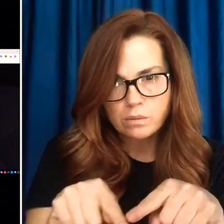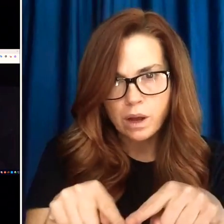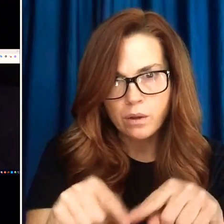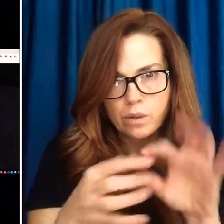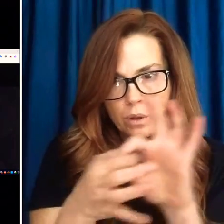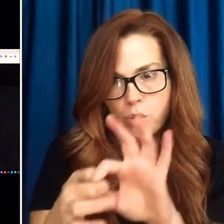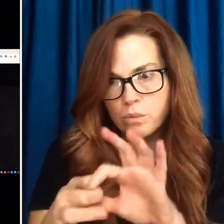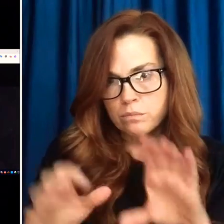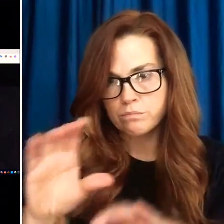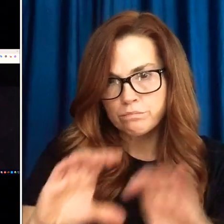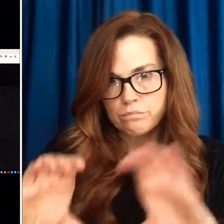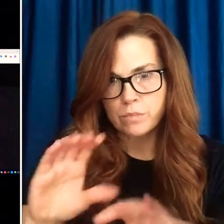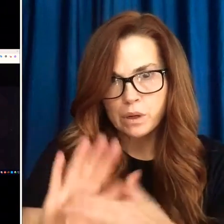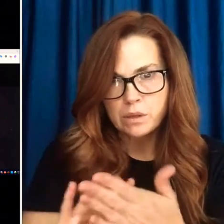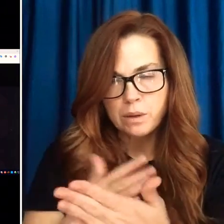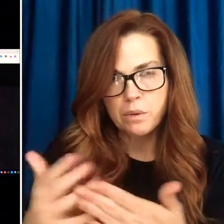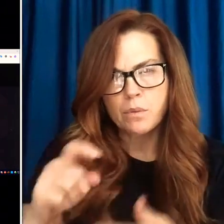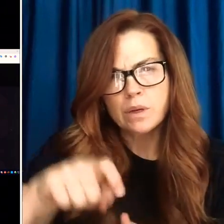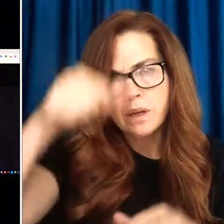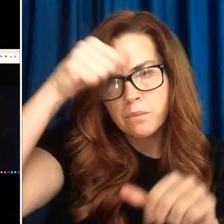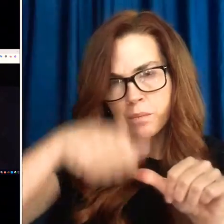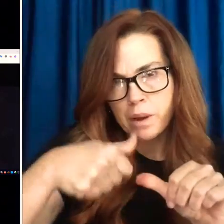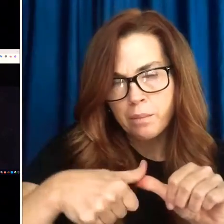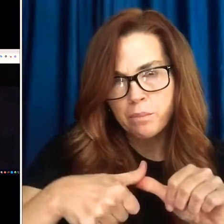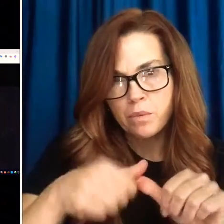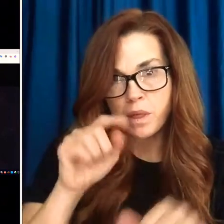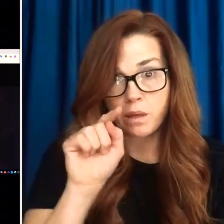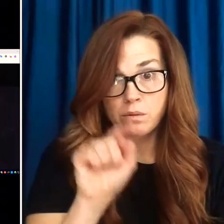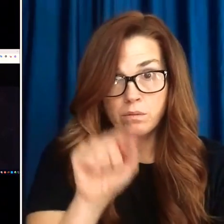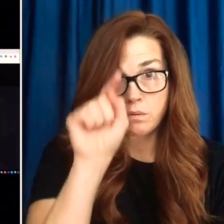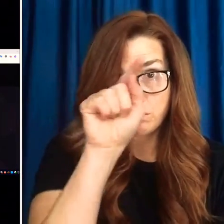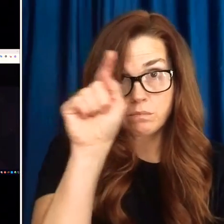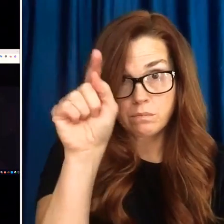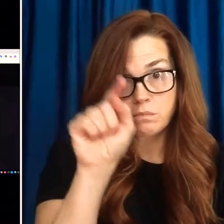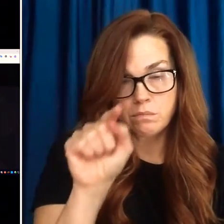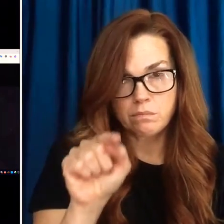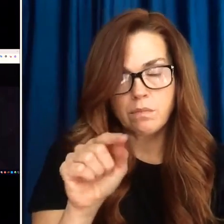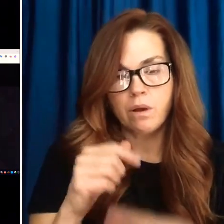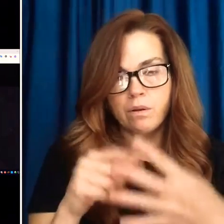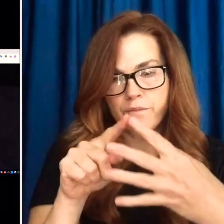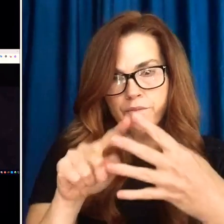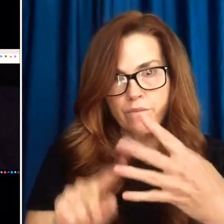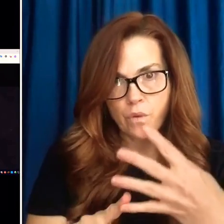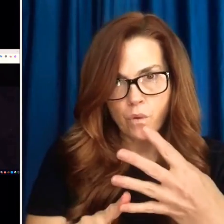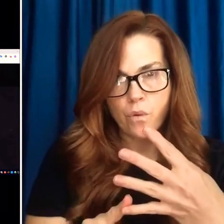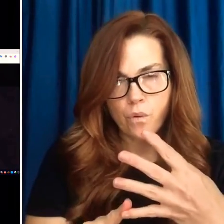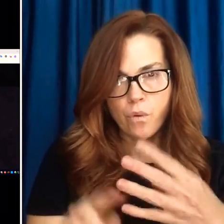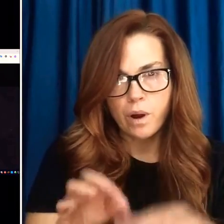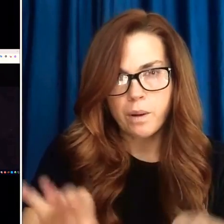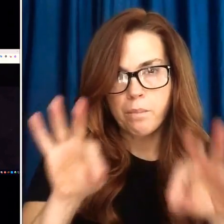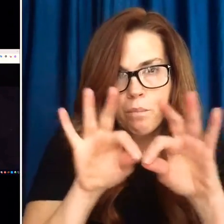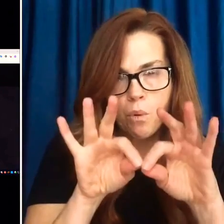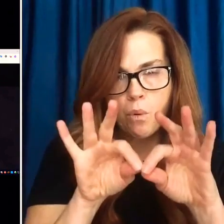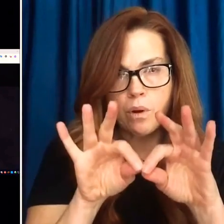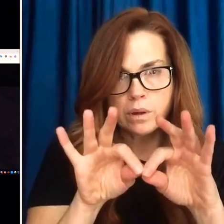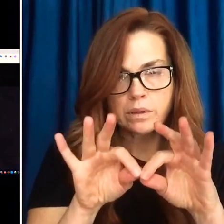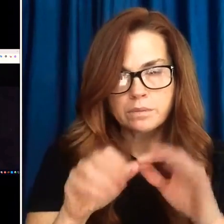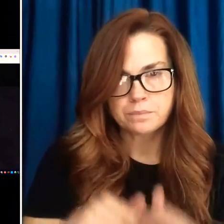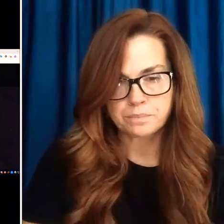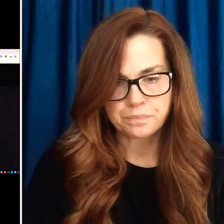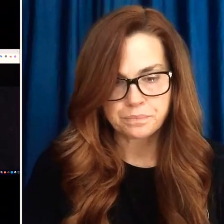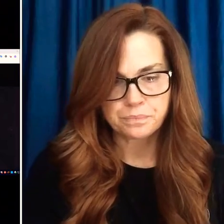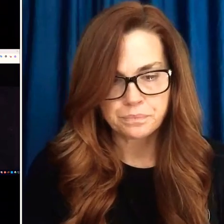remember that there are 1, 2, 3, 4 important